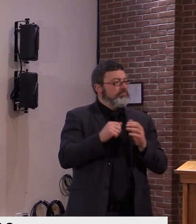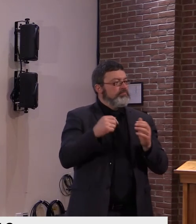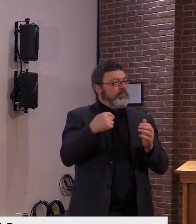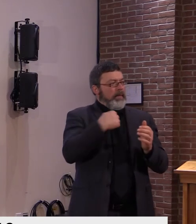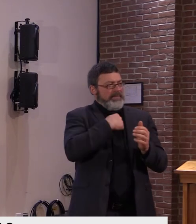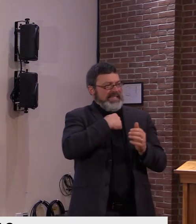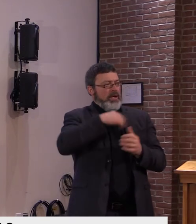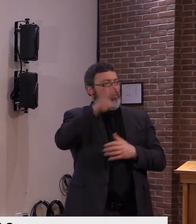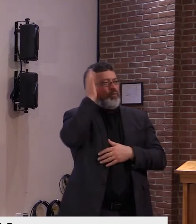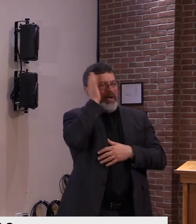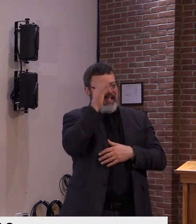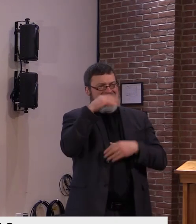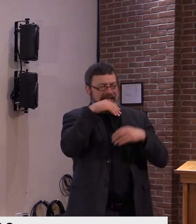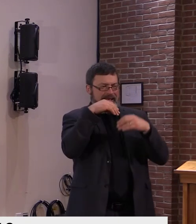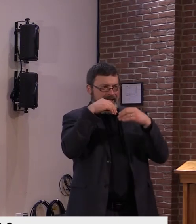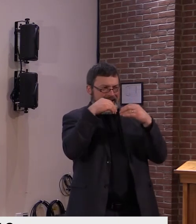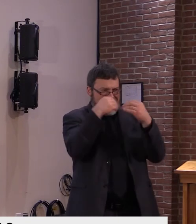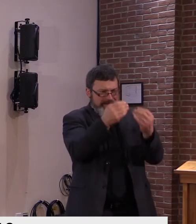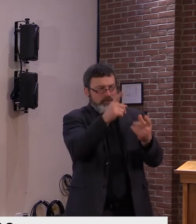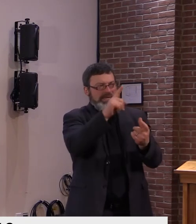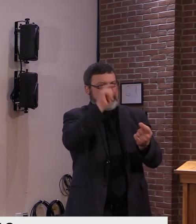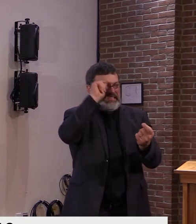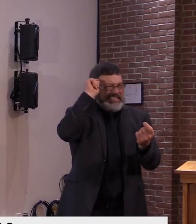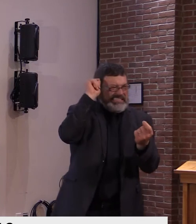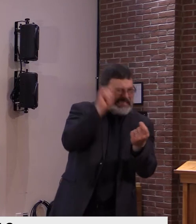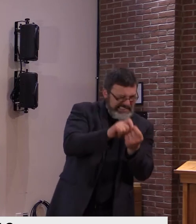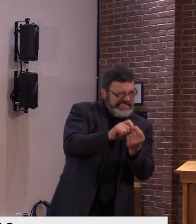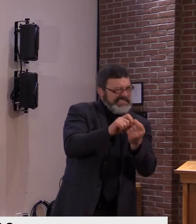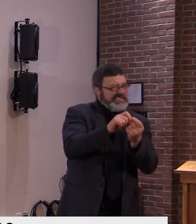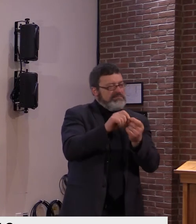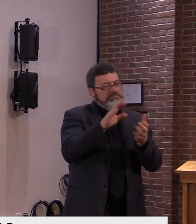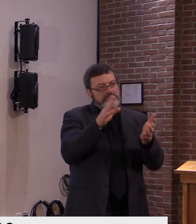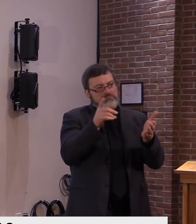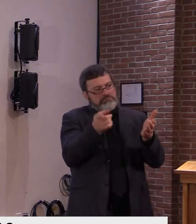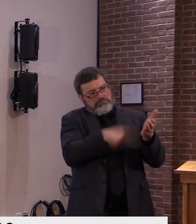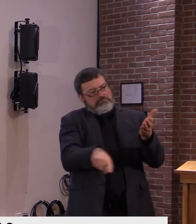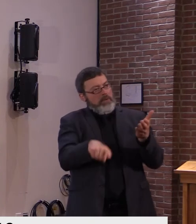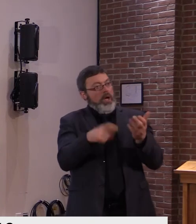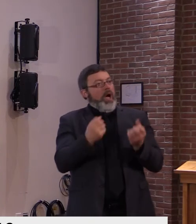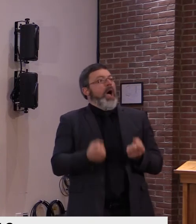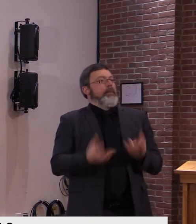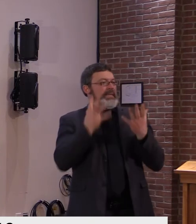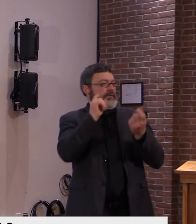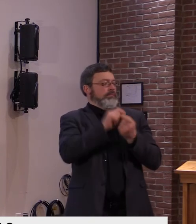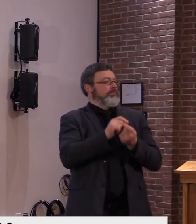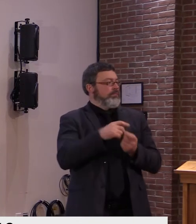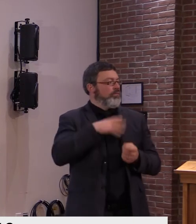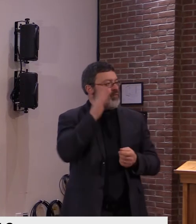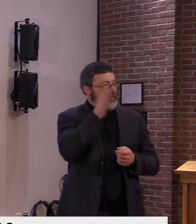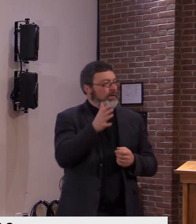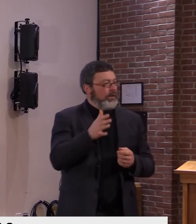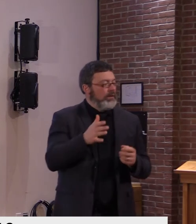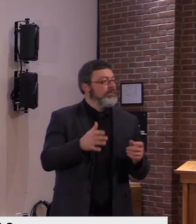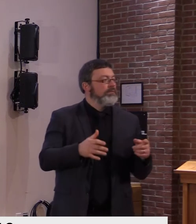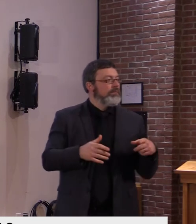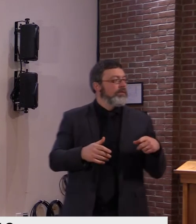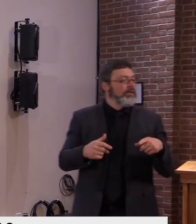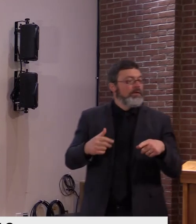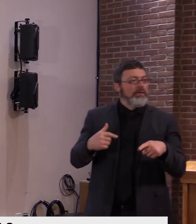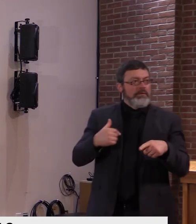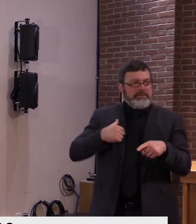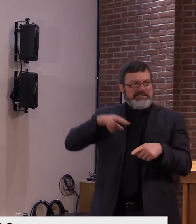the specific number after the press conference. And just a quick follow-up: what is the state done about